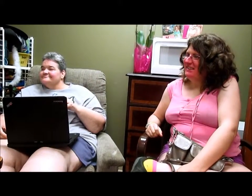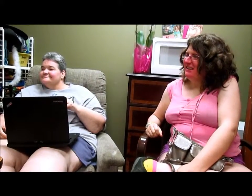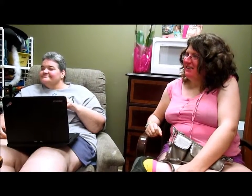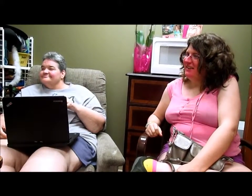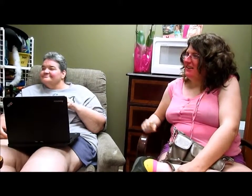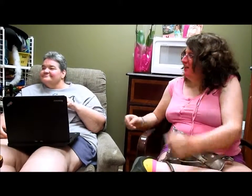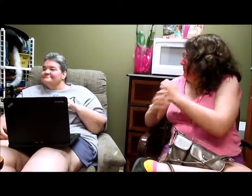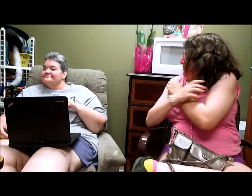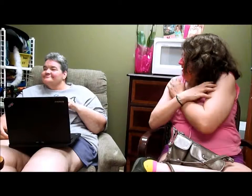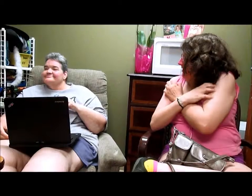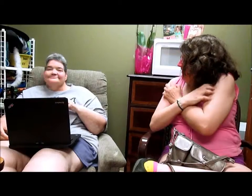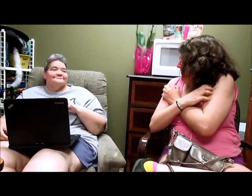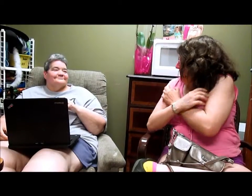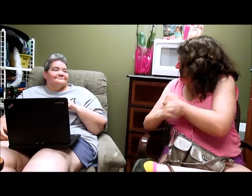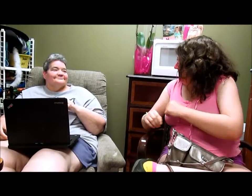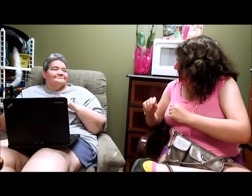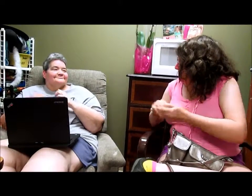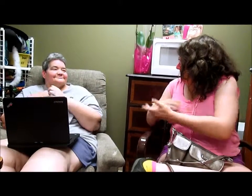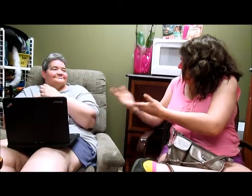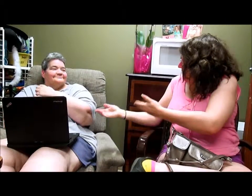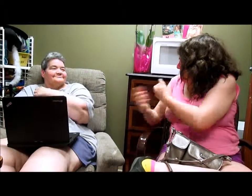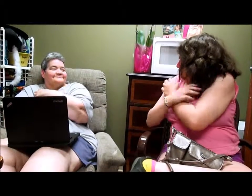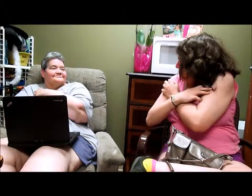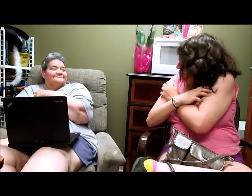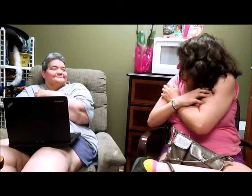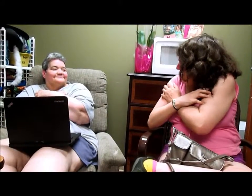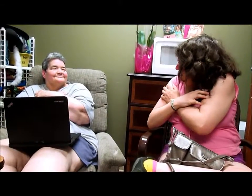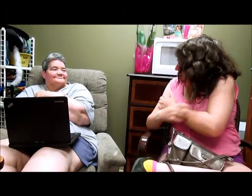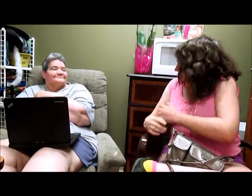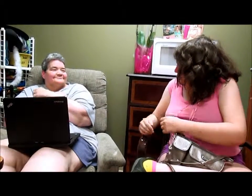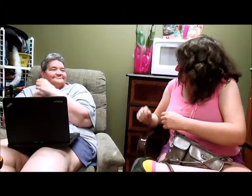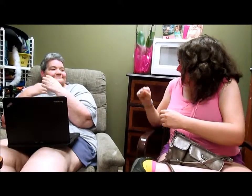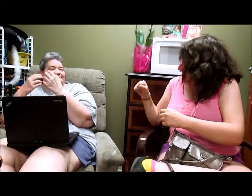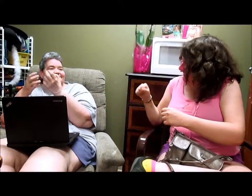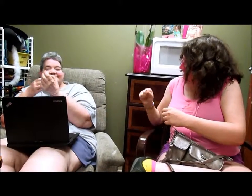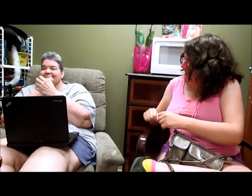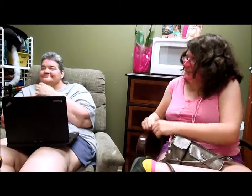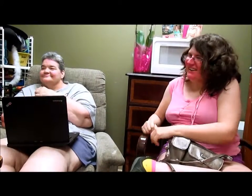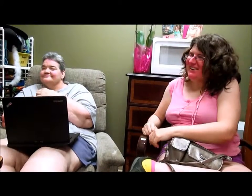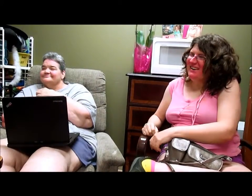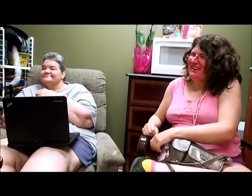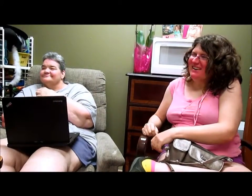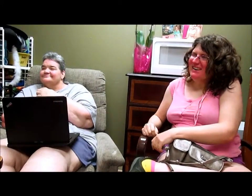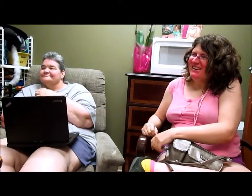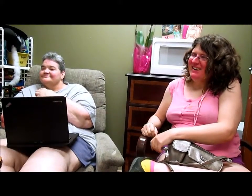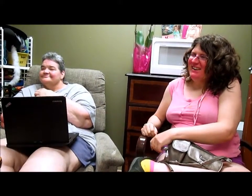We like Elvis. Can you give me a bear? Yeah. I'll you a bear.